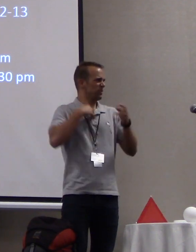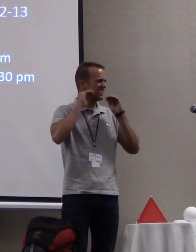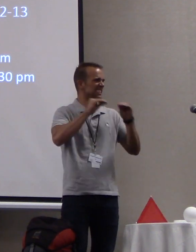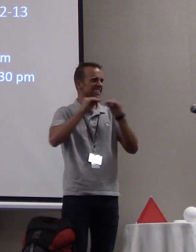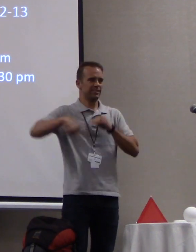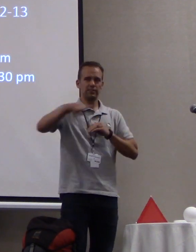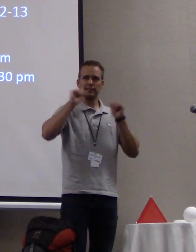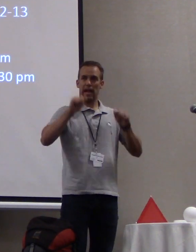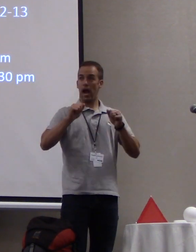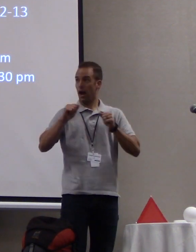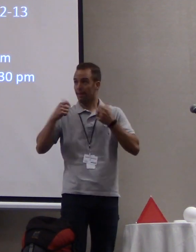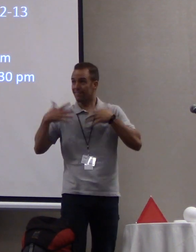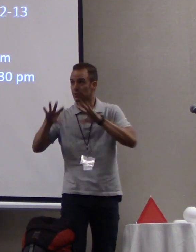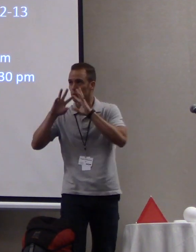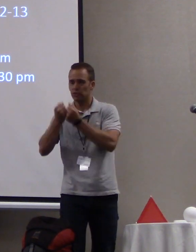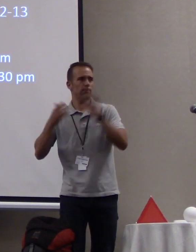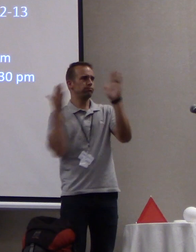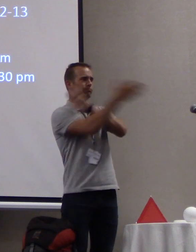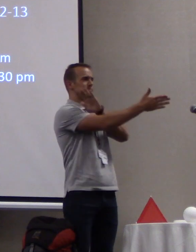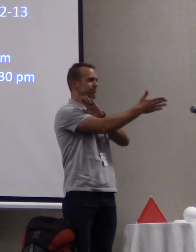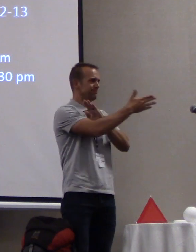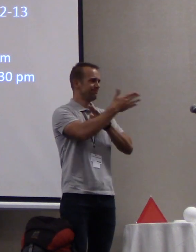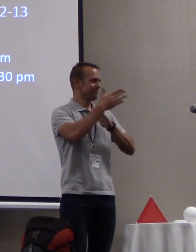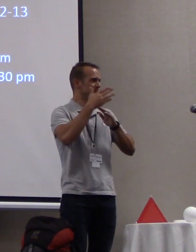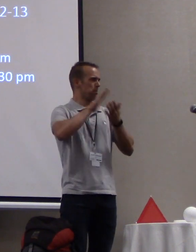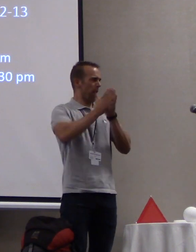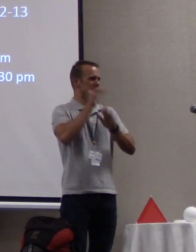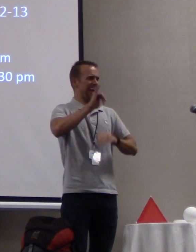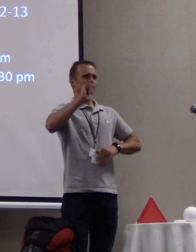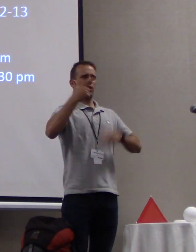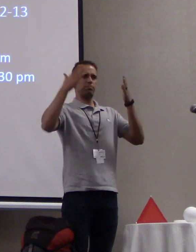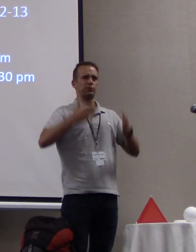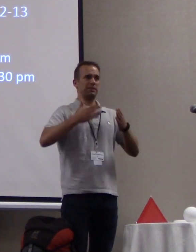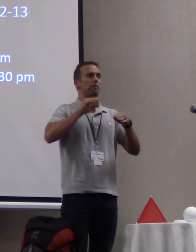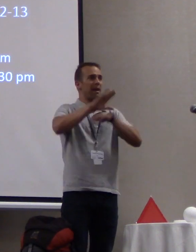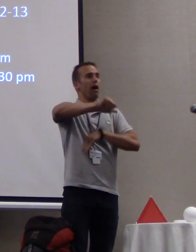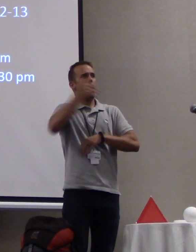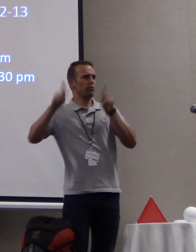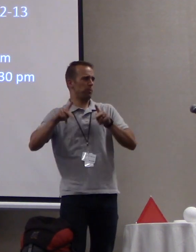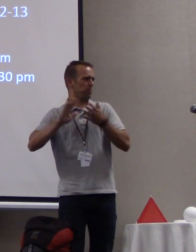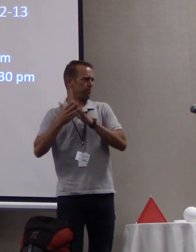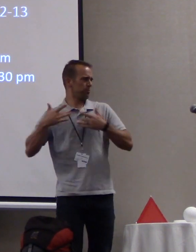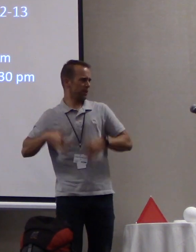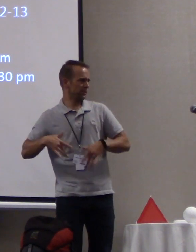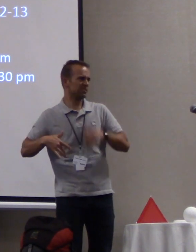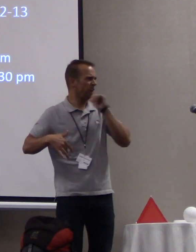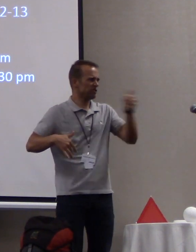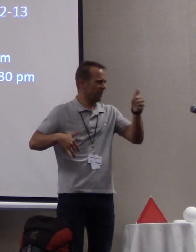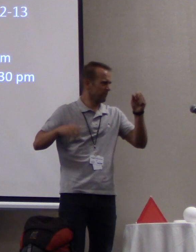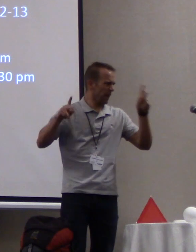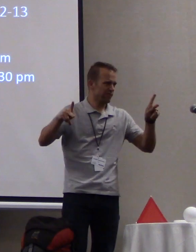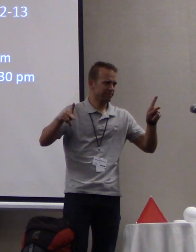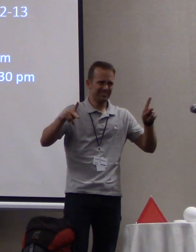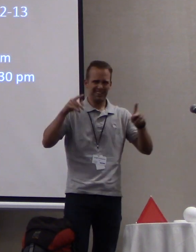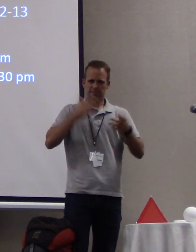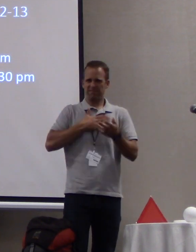sleeping pad, a sleeping bag. So when you leave my workshop, you'll be that Instagram person and making the other